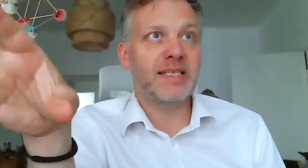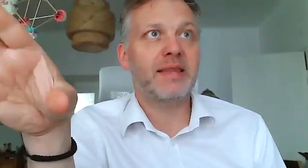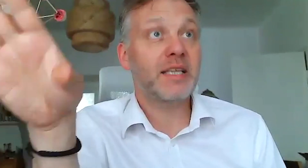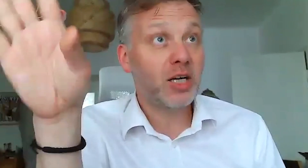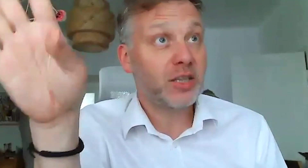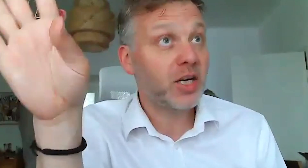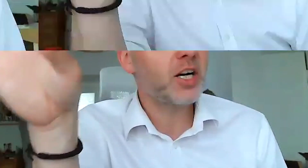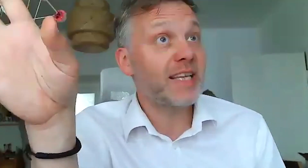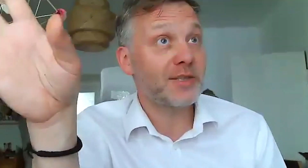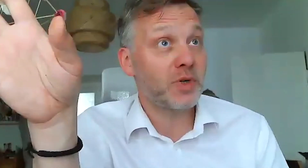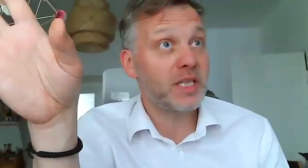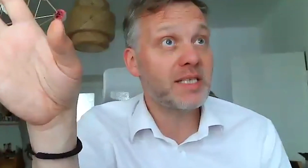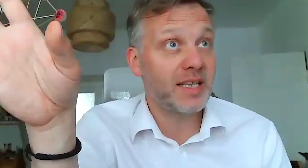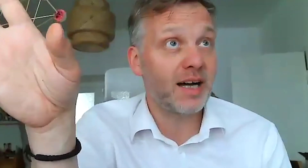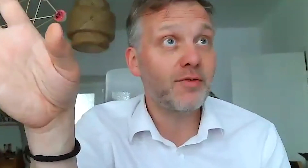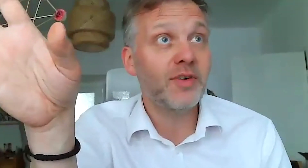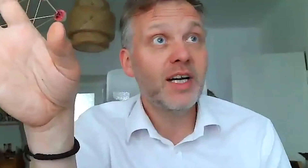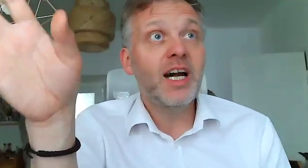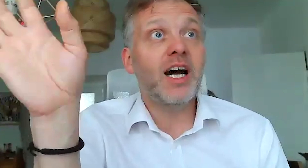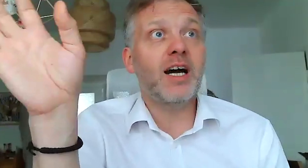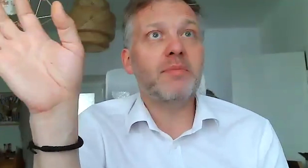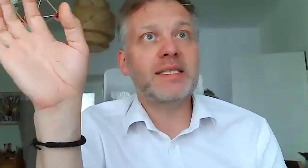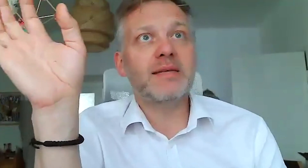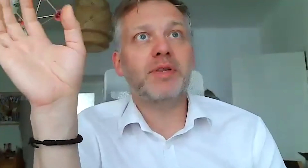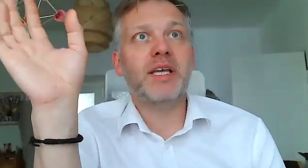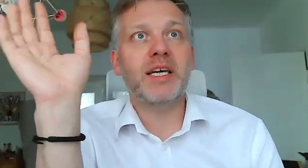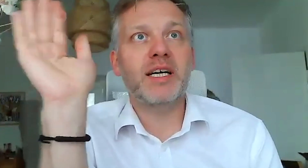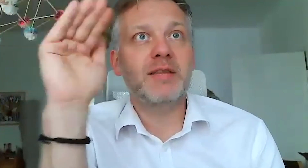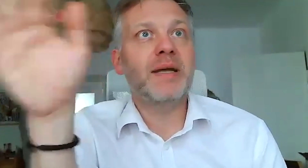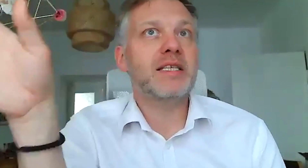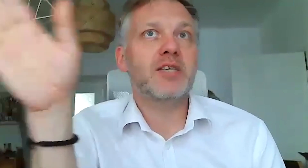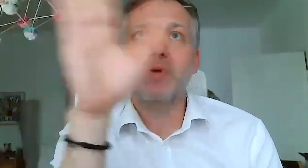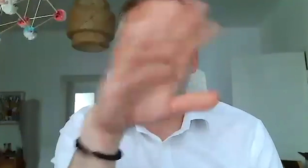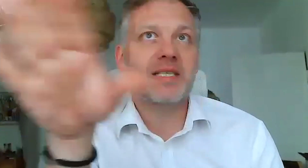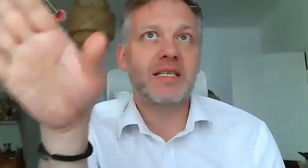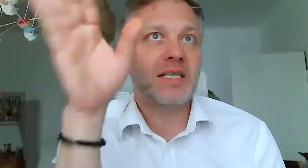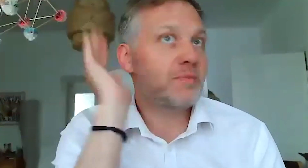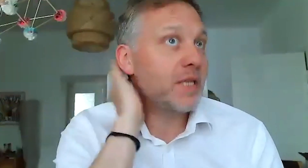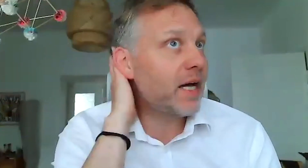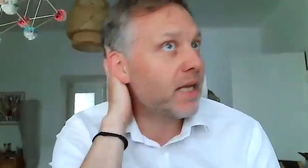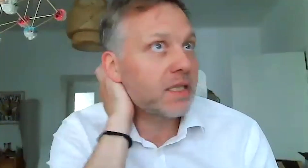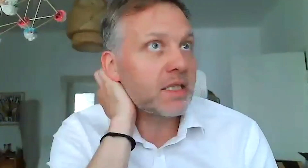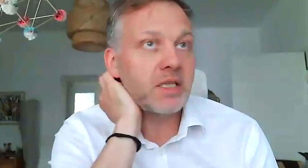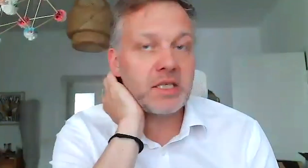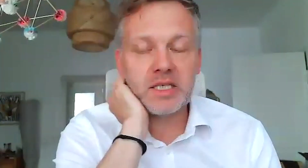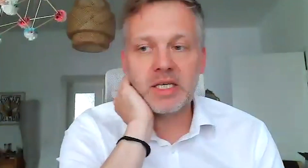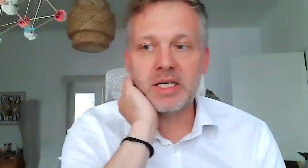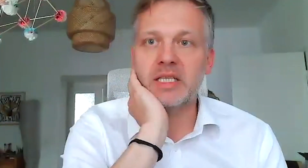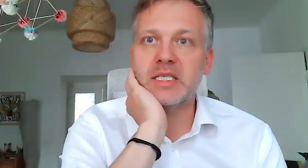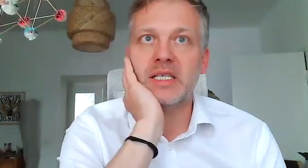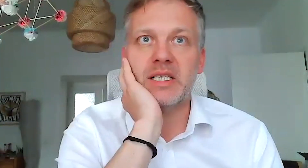many cases. I think there are cases where it is enough, but simply in many situations, and this has been highlighted